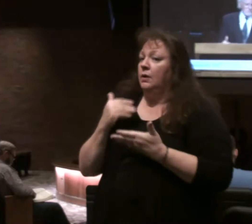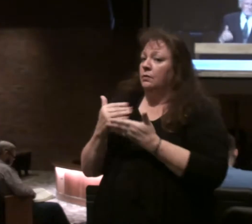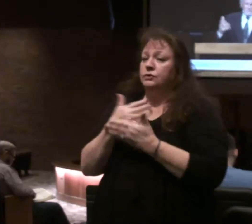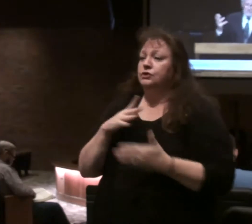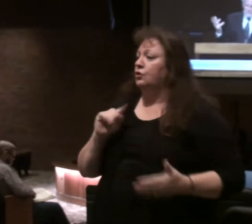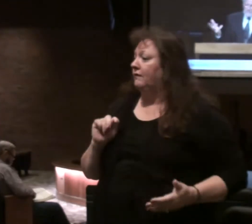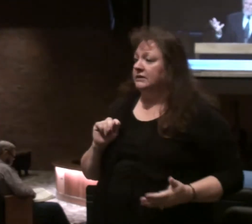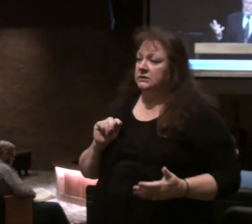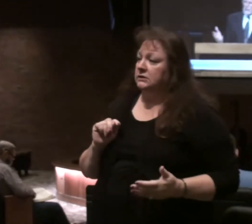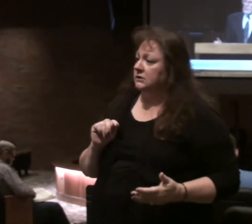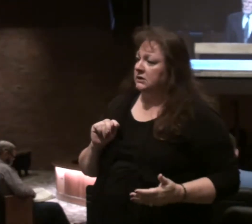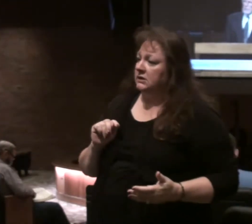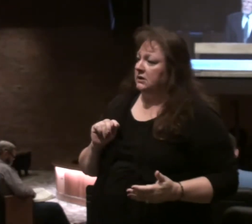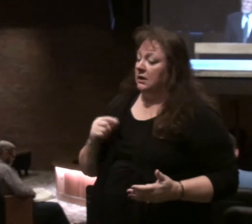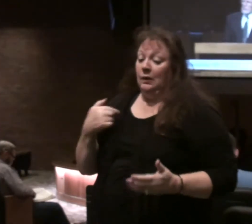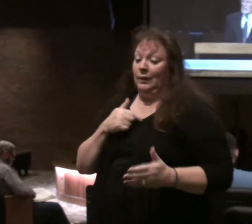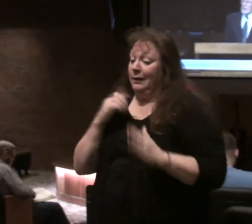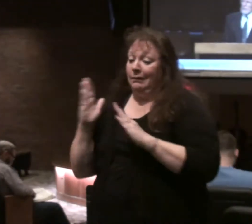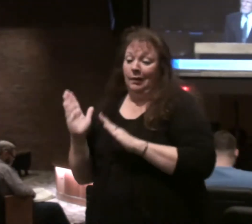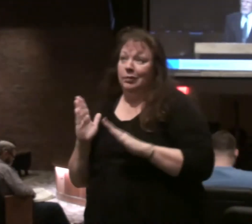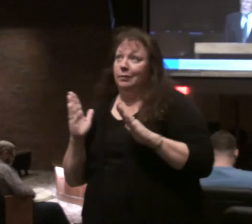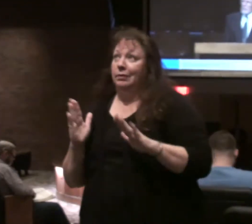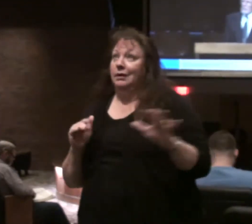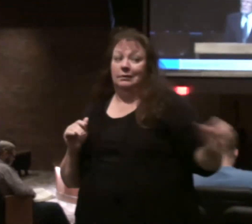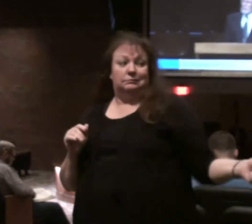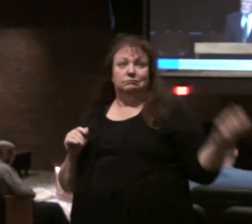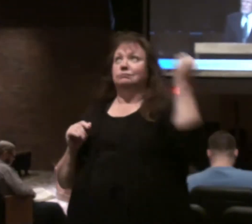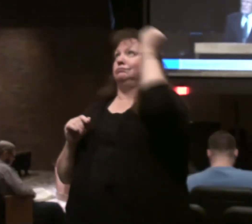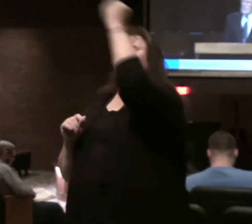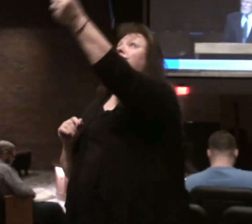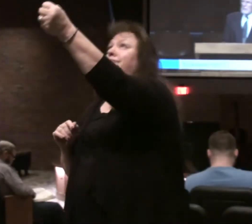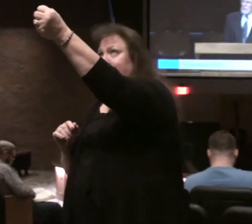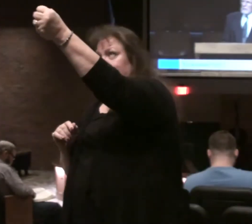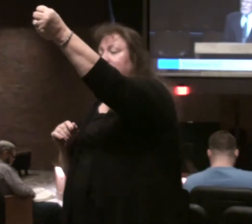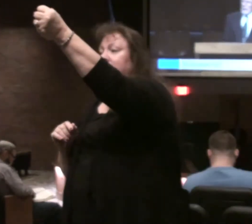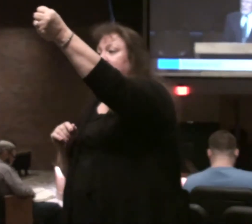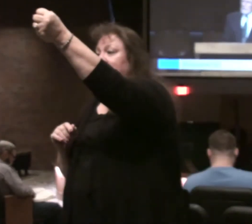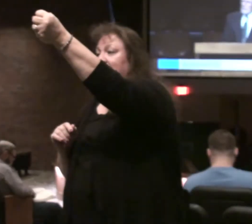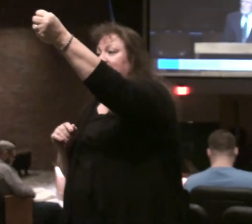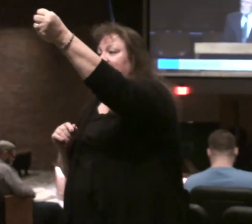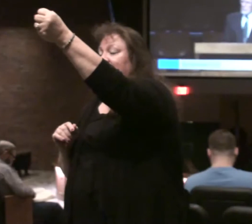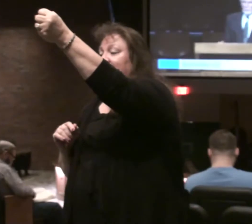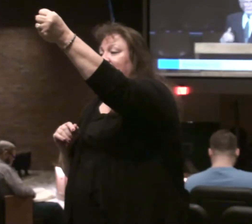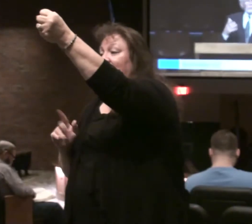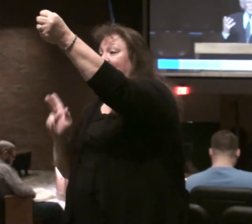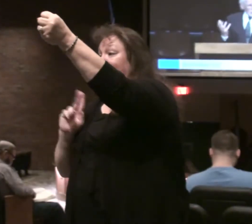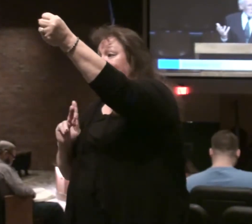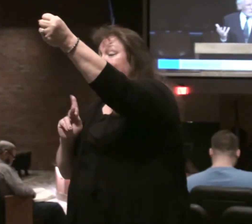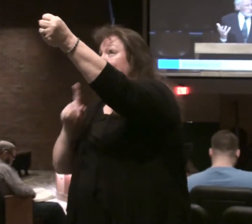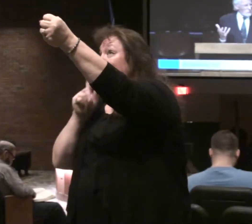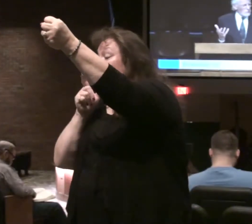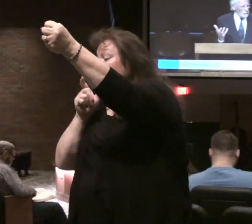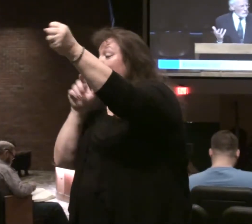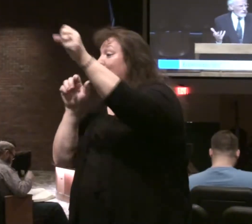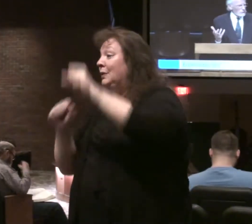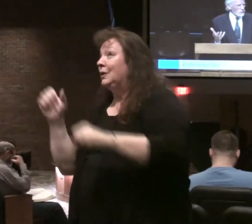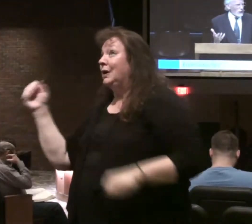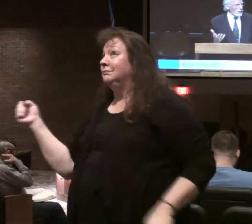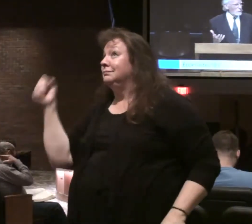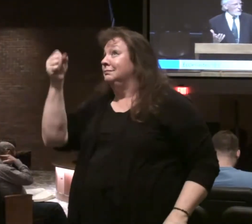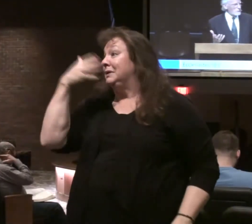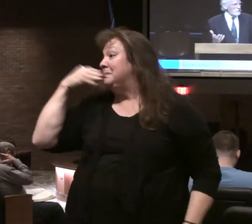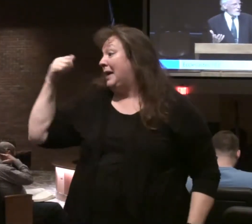it and aren't prepared for it get in power, and the people who could do a